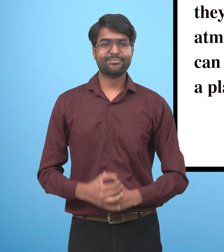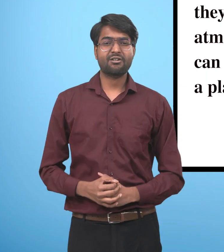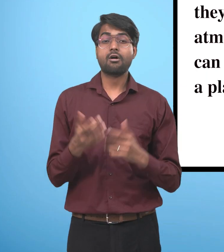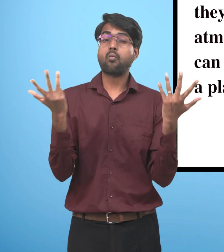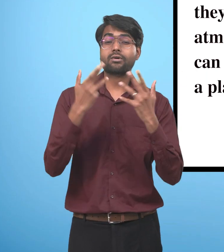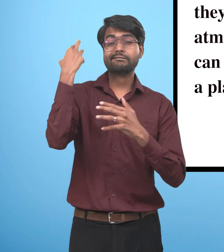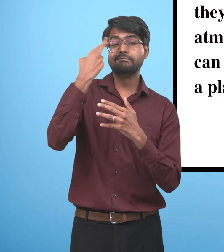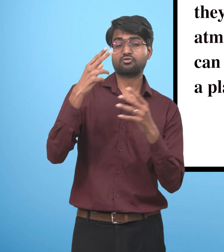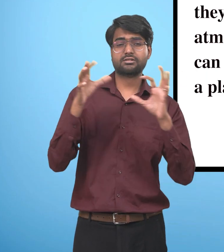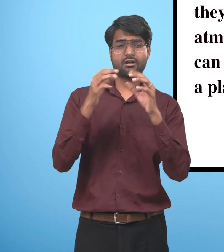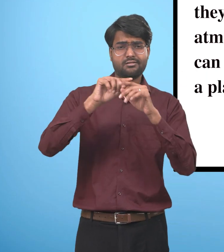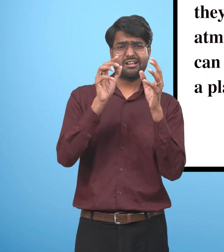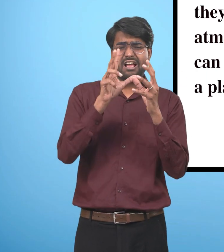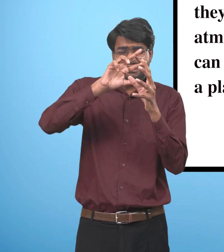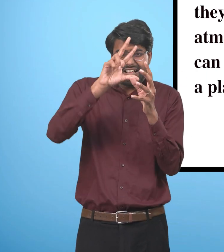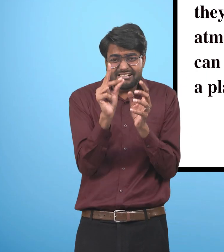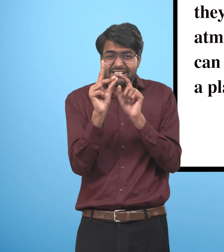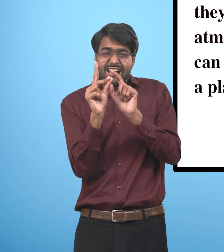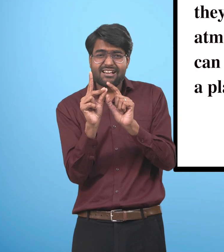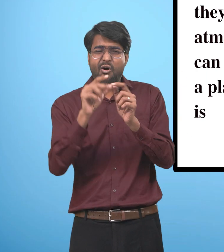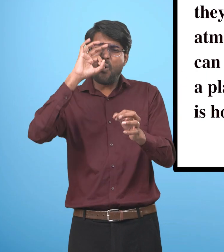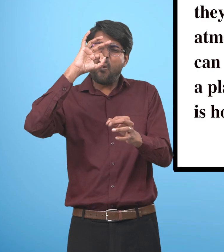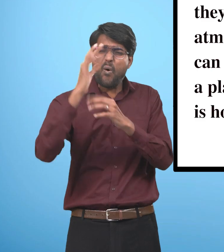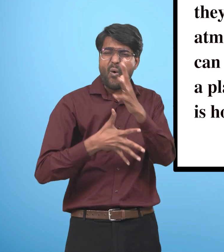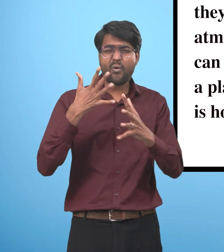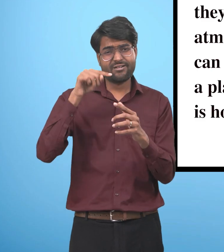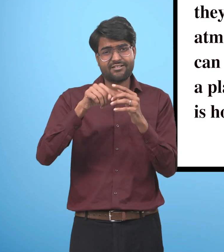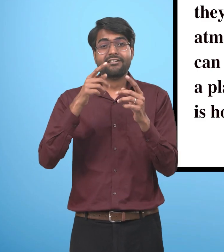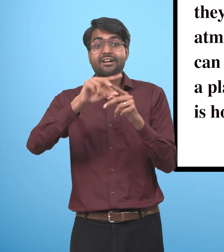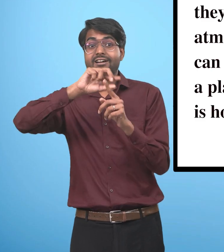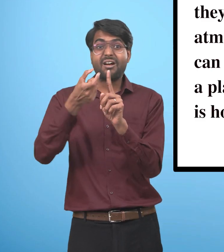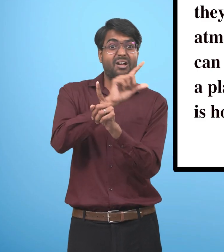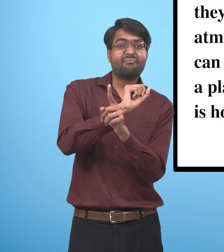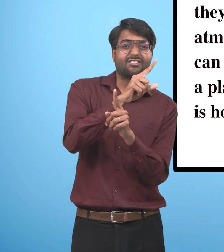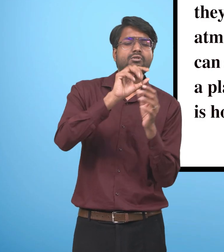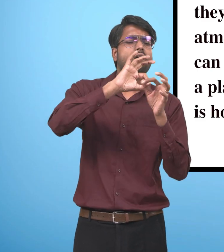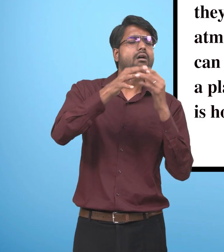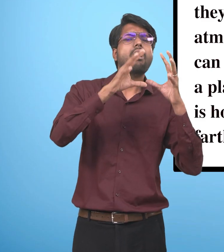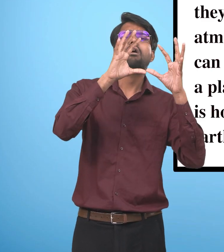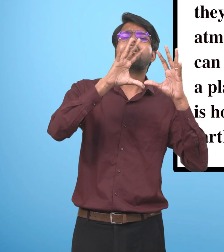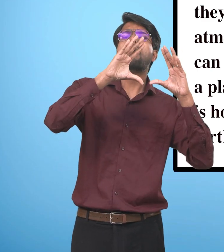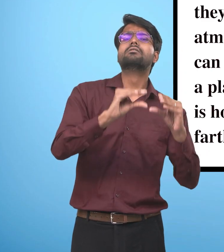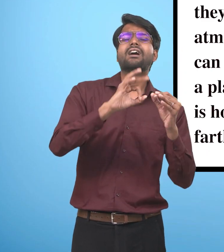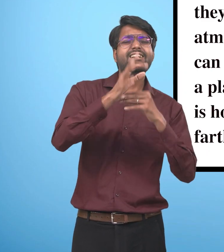That is why Venus, for example, is hotter than Mercury, although it is farther from the